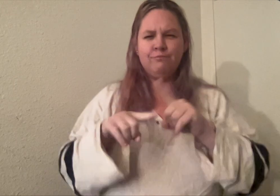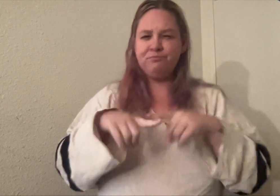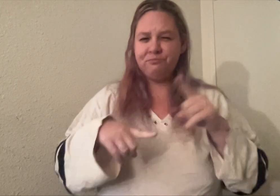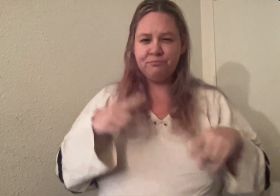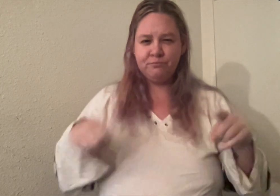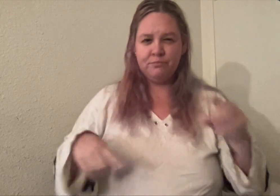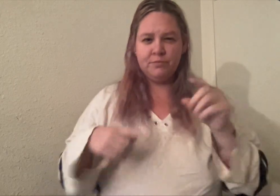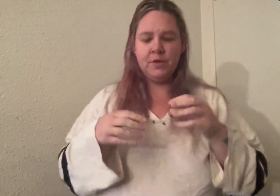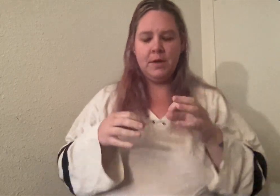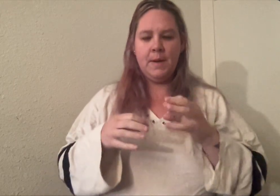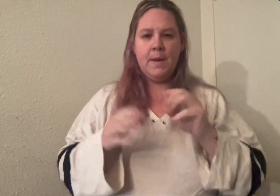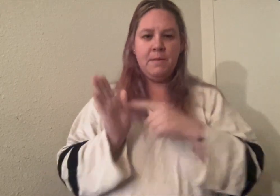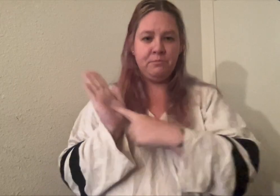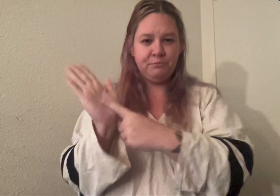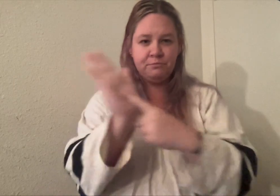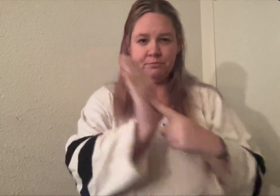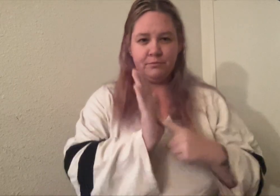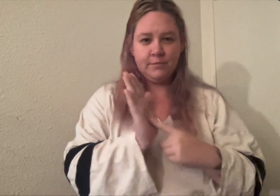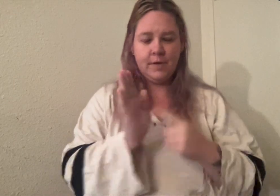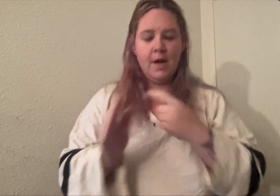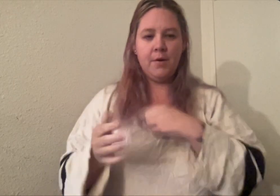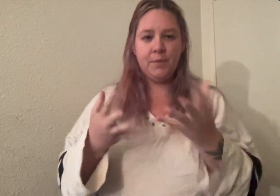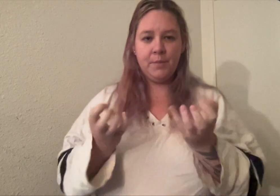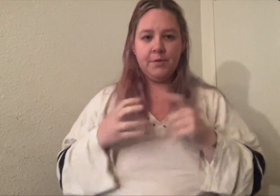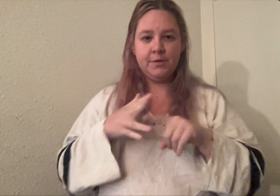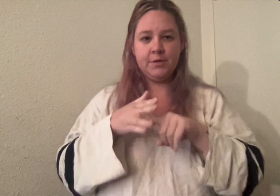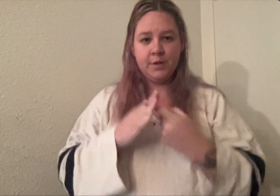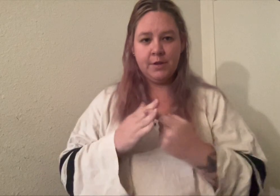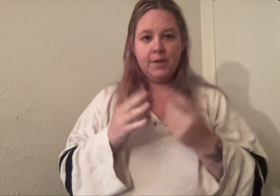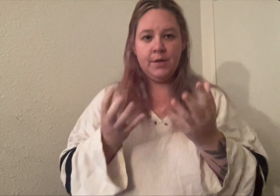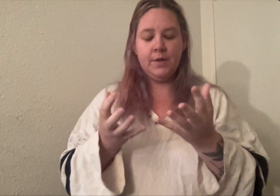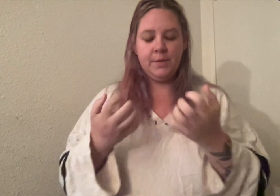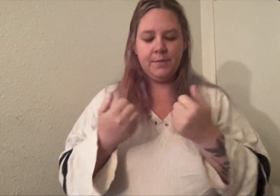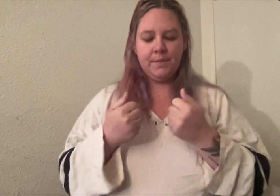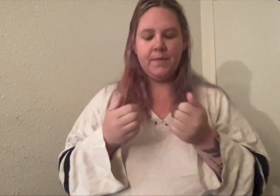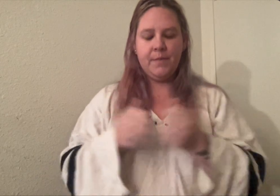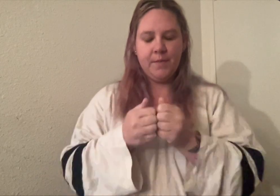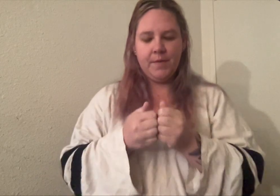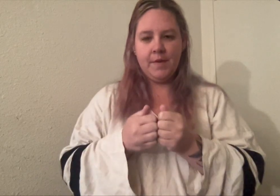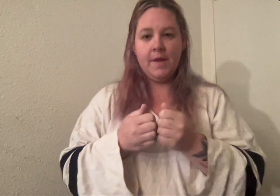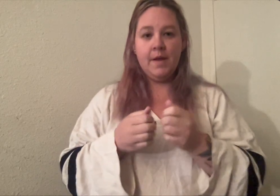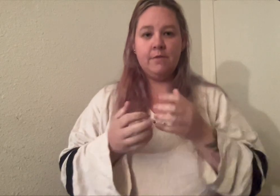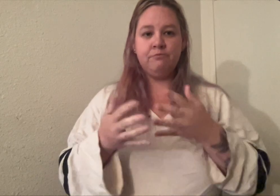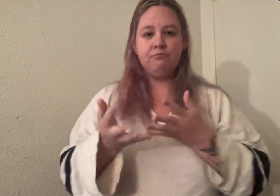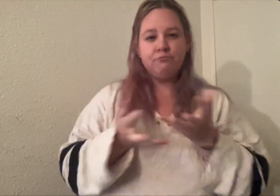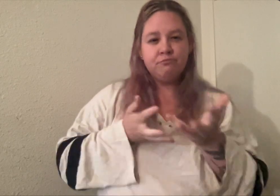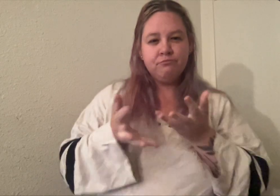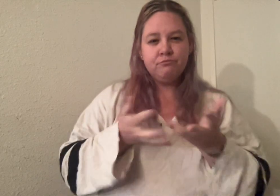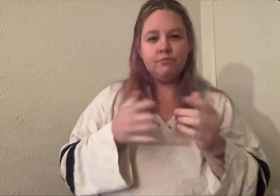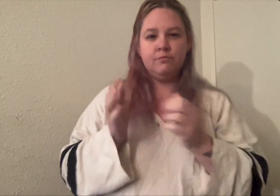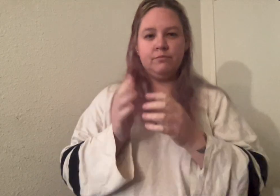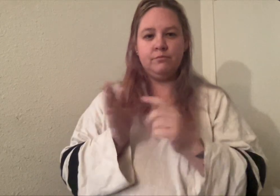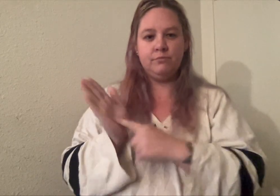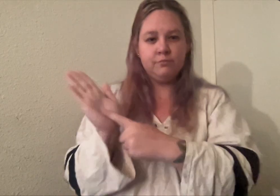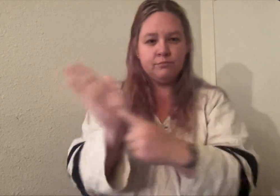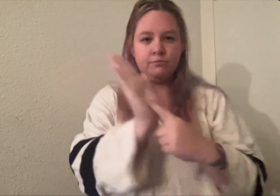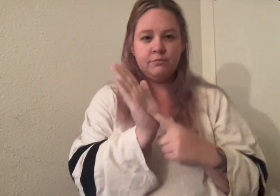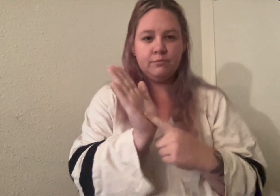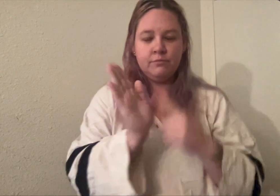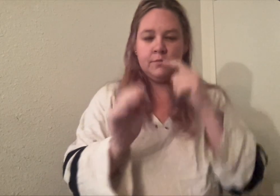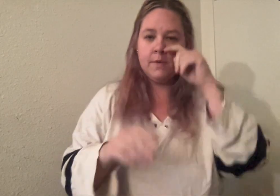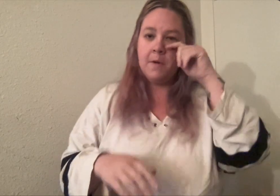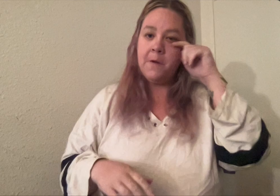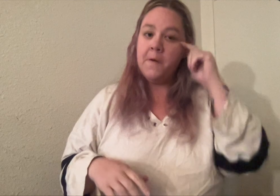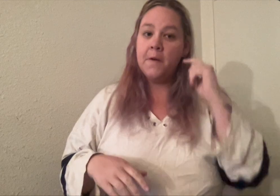begin with the interactive model. It's a process model. And I want to first start out with